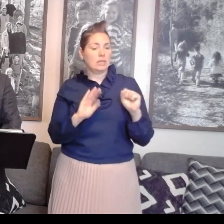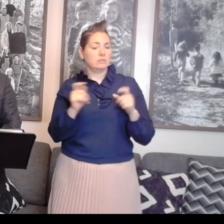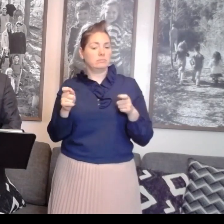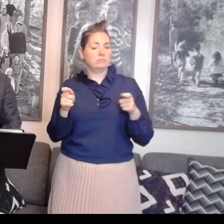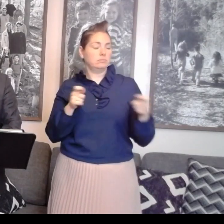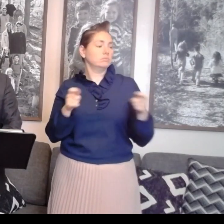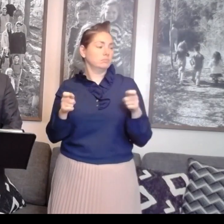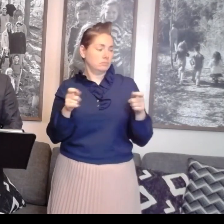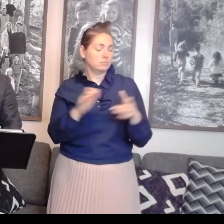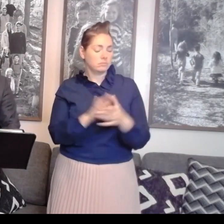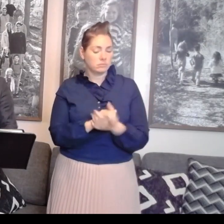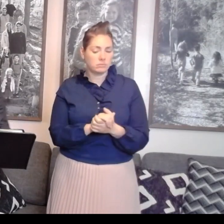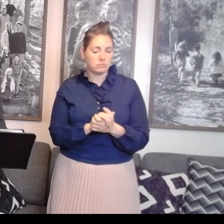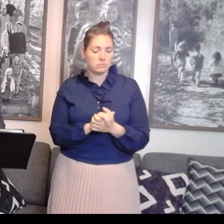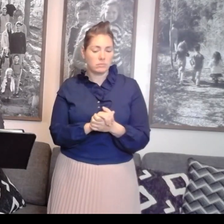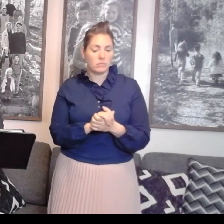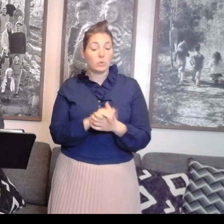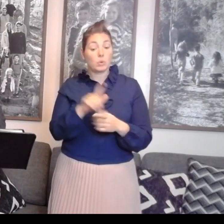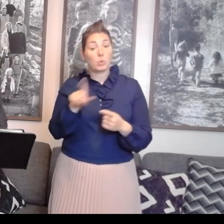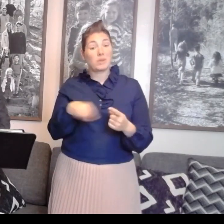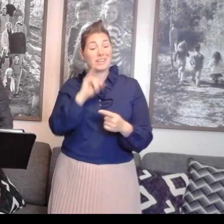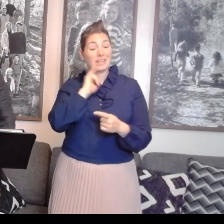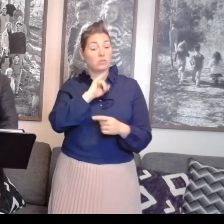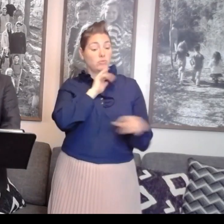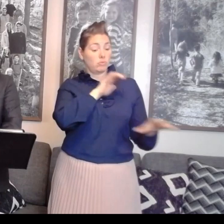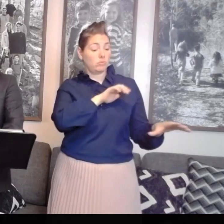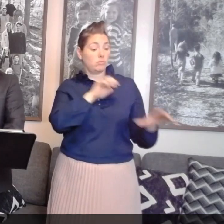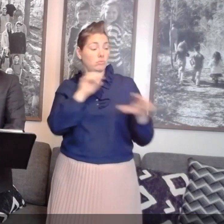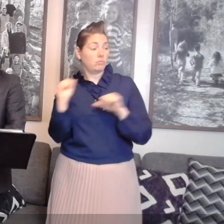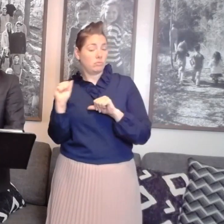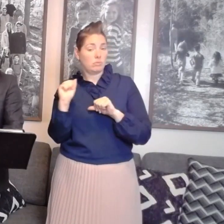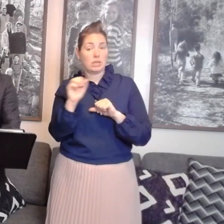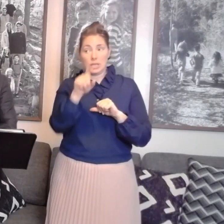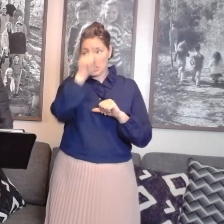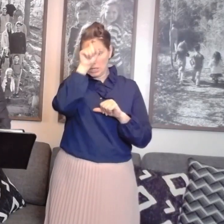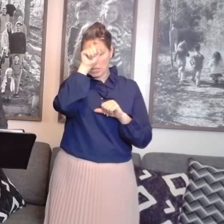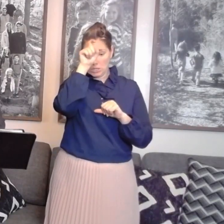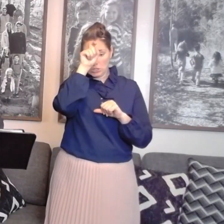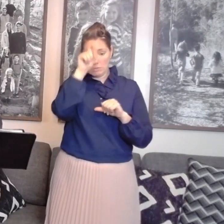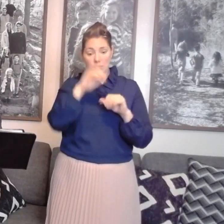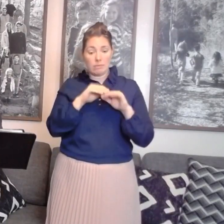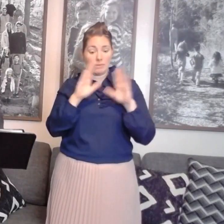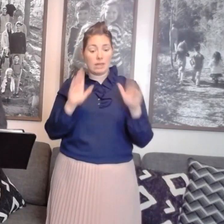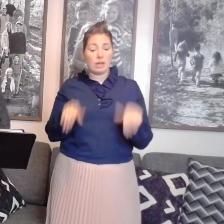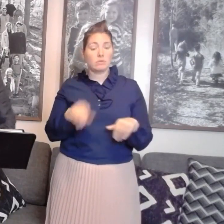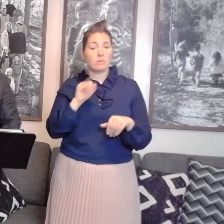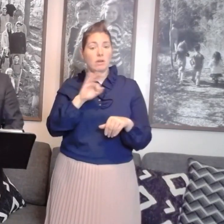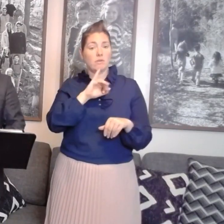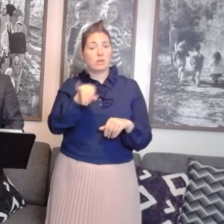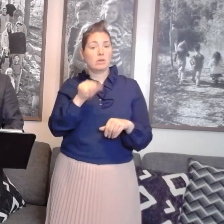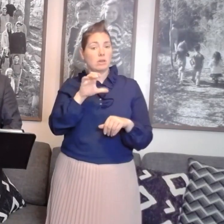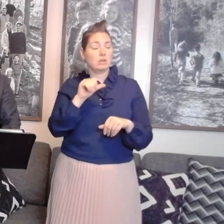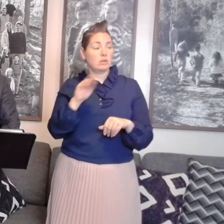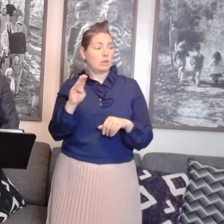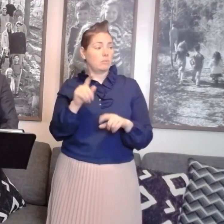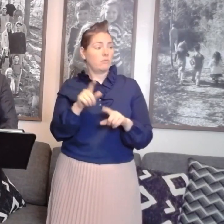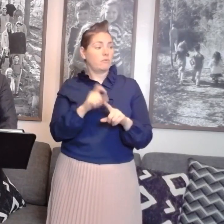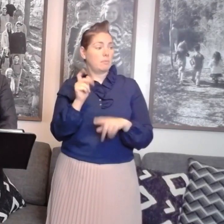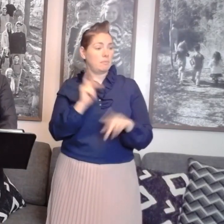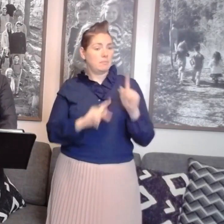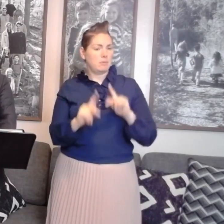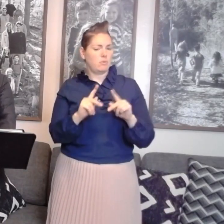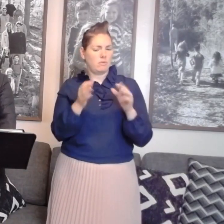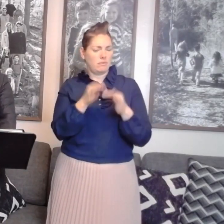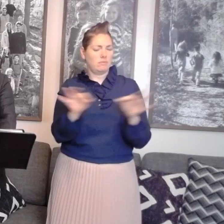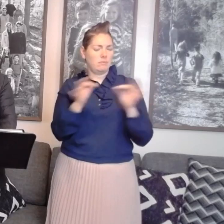dominion. When Israel went out of Egypt, the house of Jacob from a people of strange